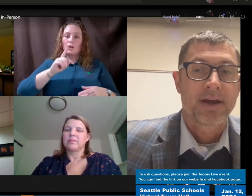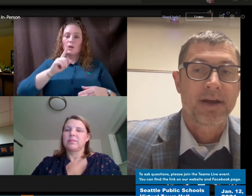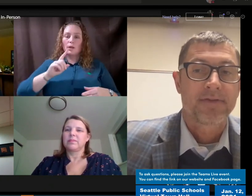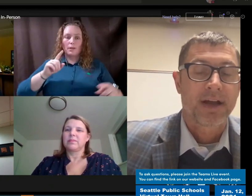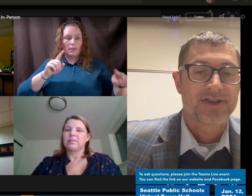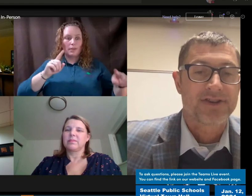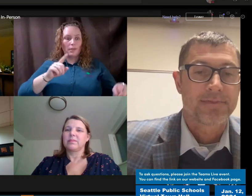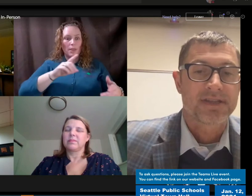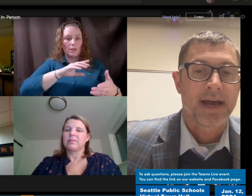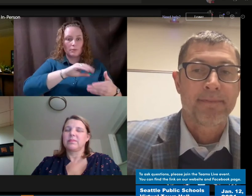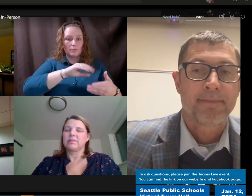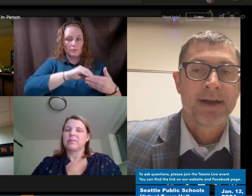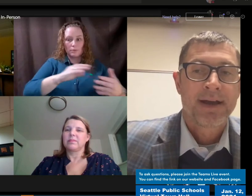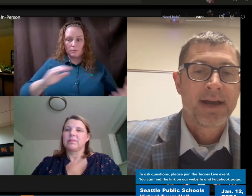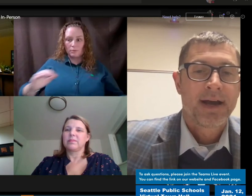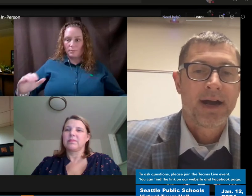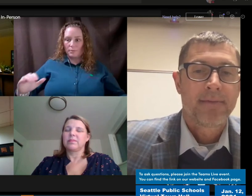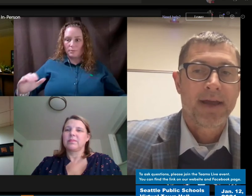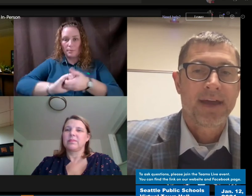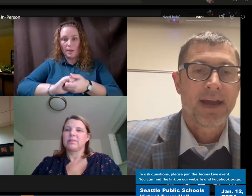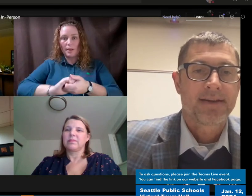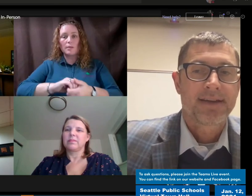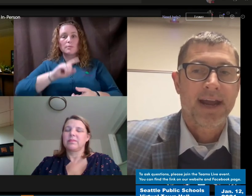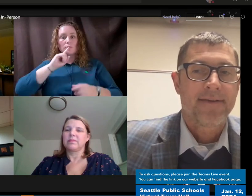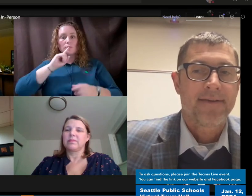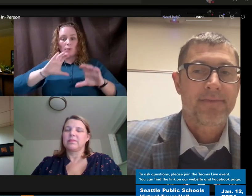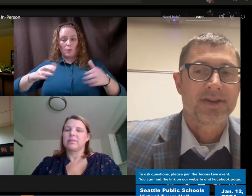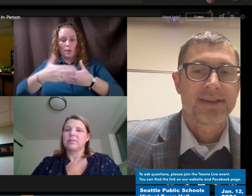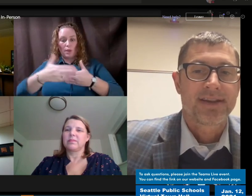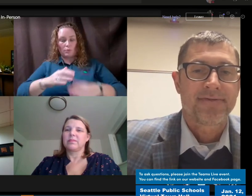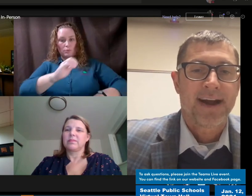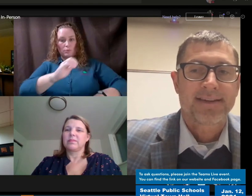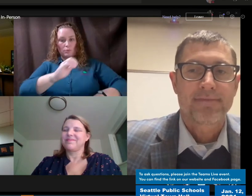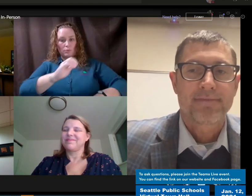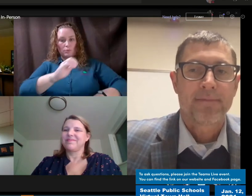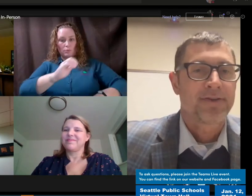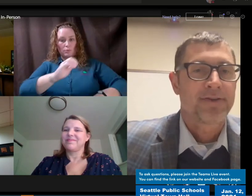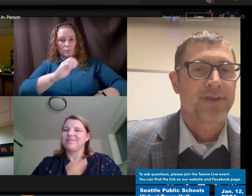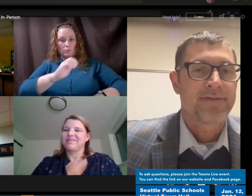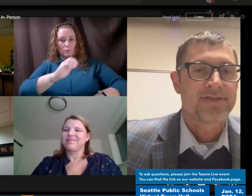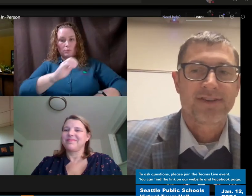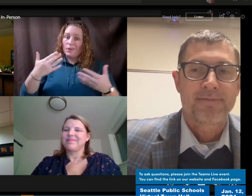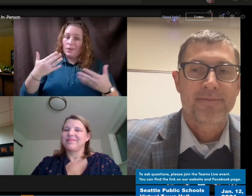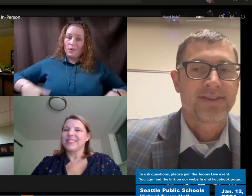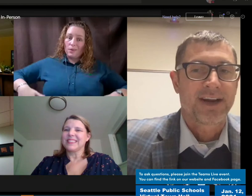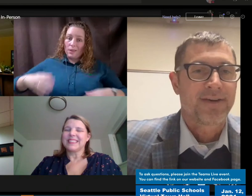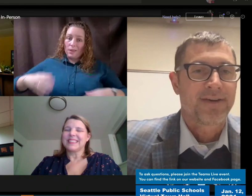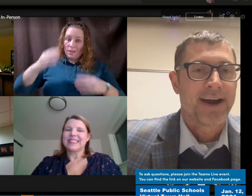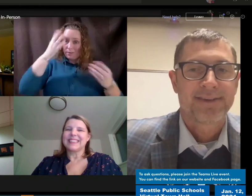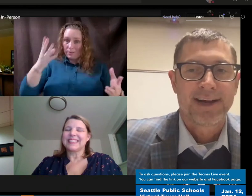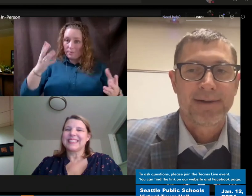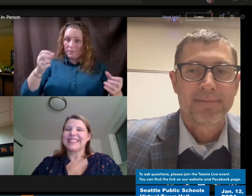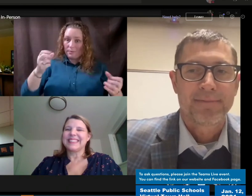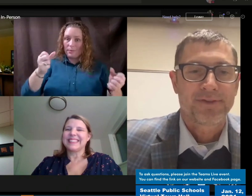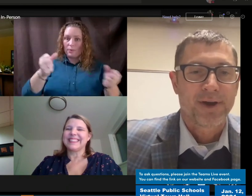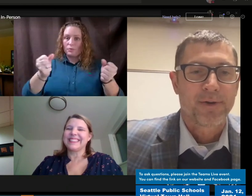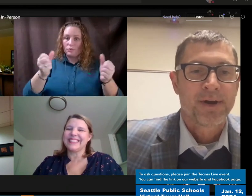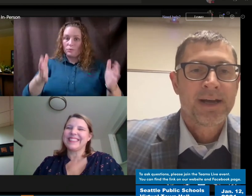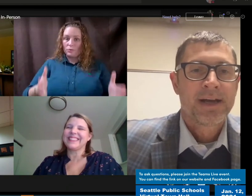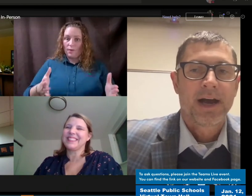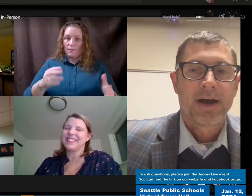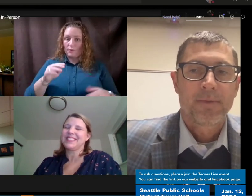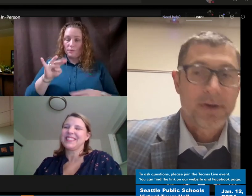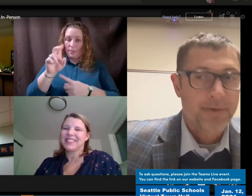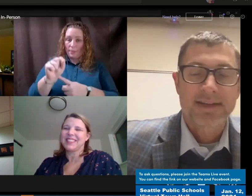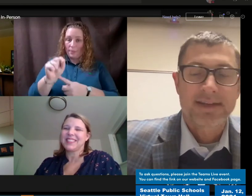the classroom set up. And then did I ever mention that the fact that bus drivers just haven't been sitting around? So